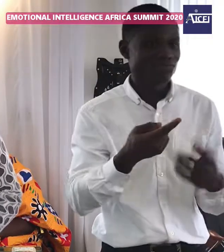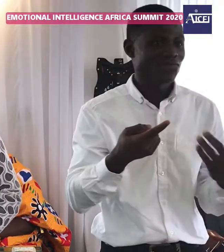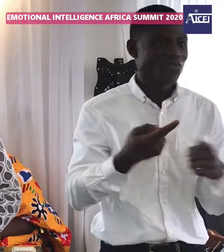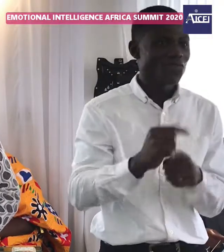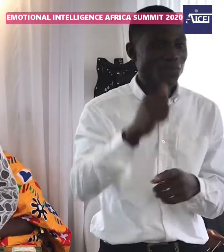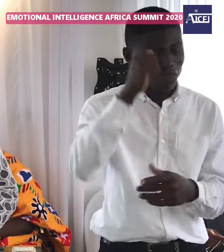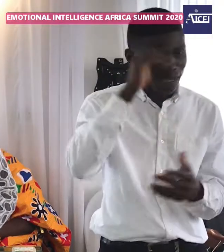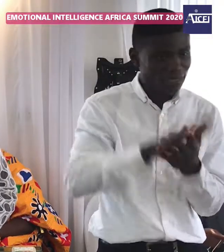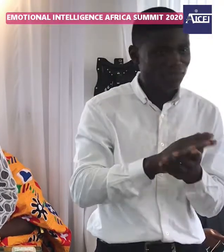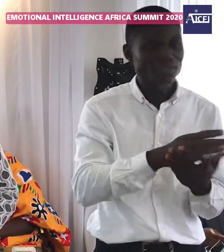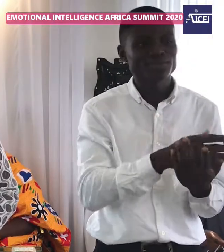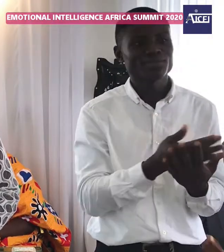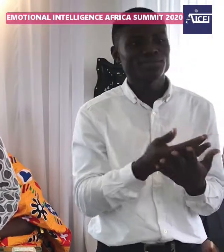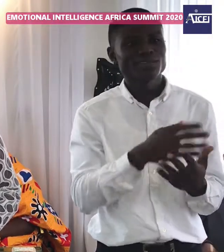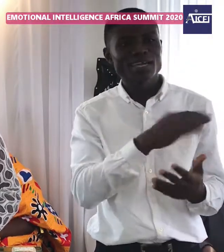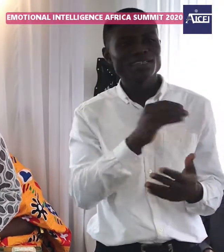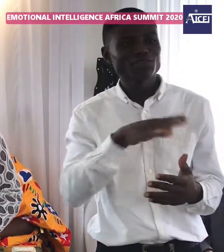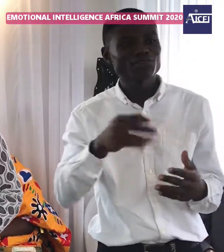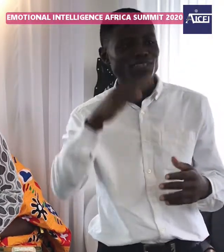my children as well.